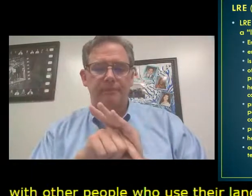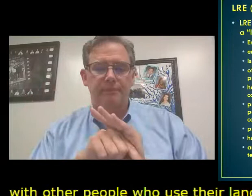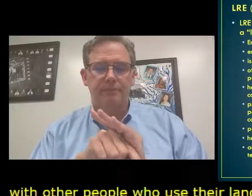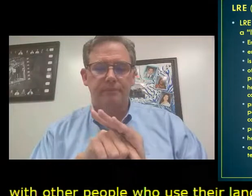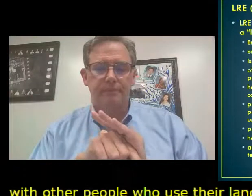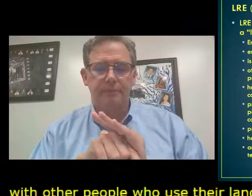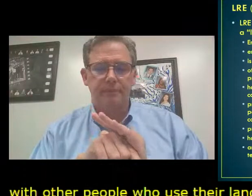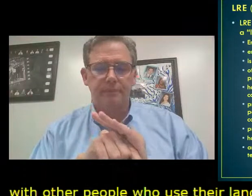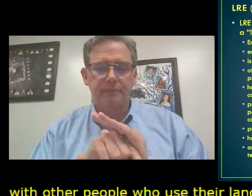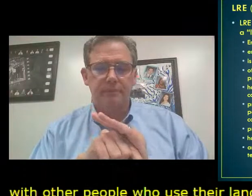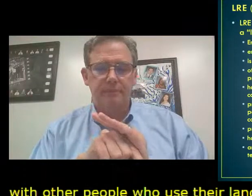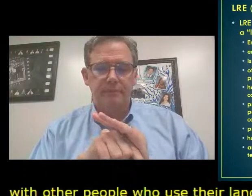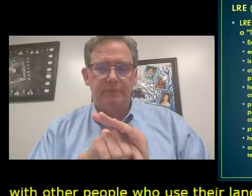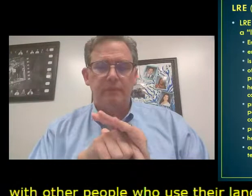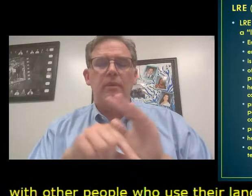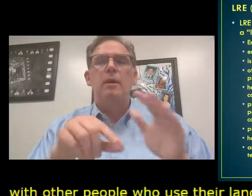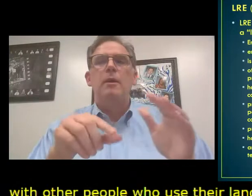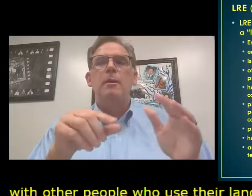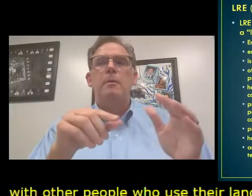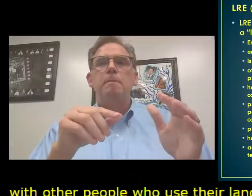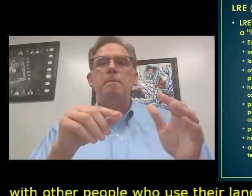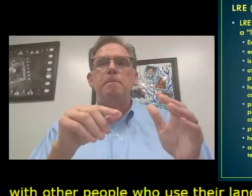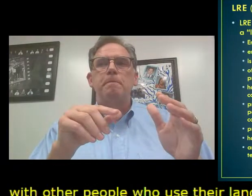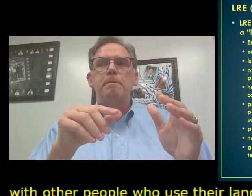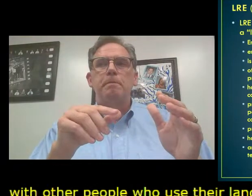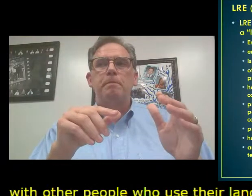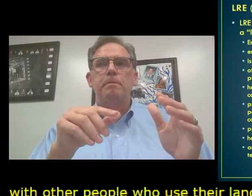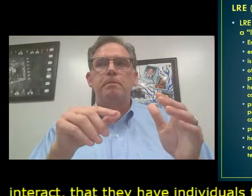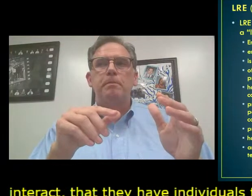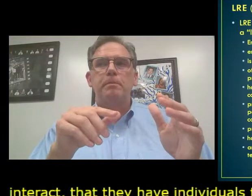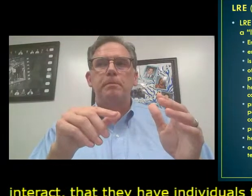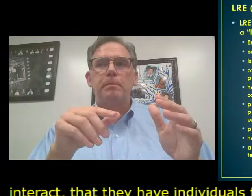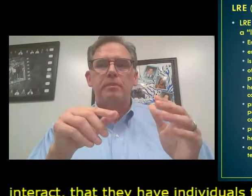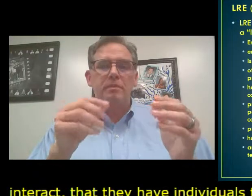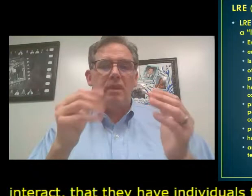Unfortunately, like our program starts at 6th grade,